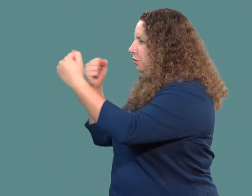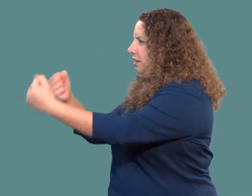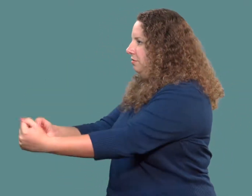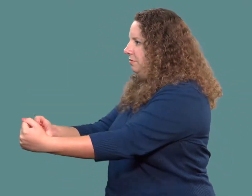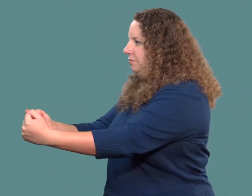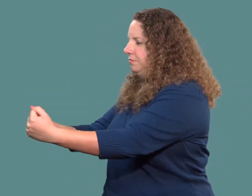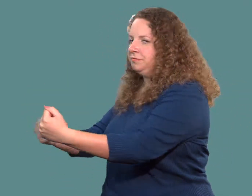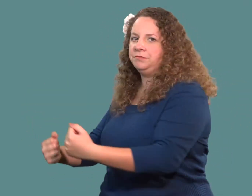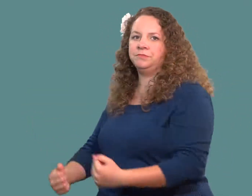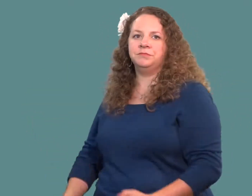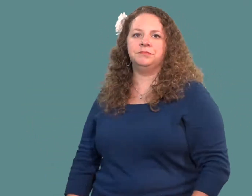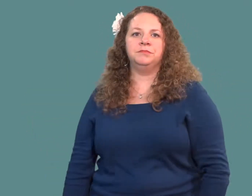drive.